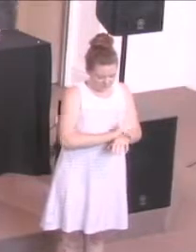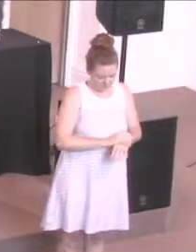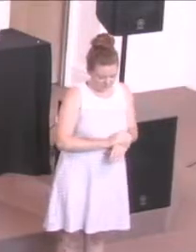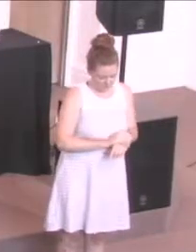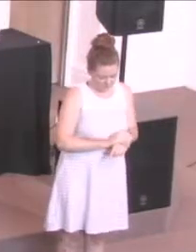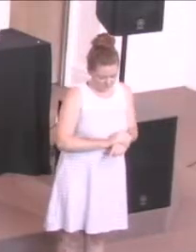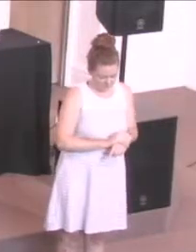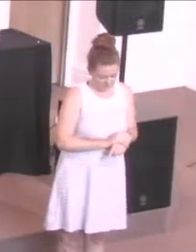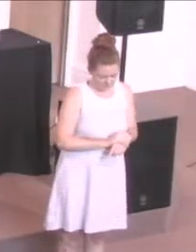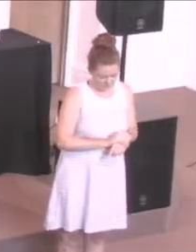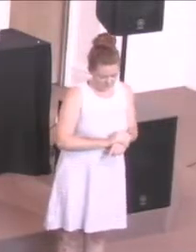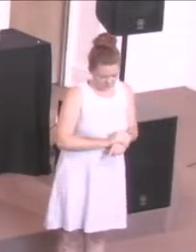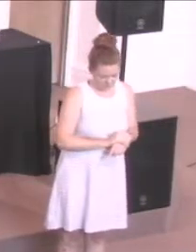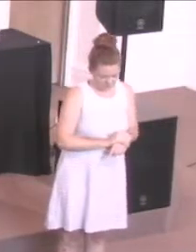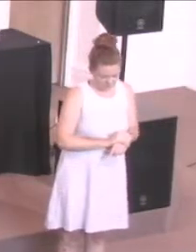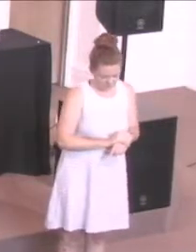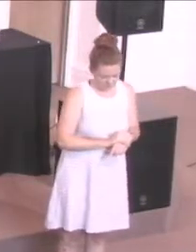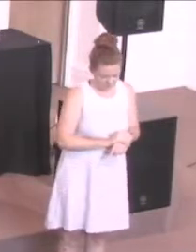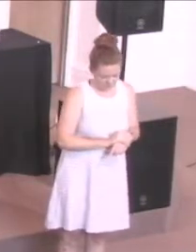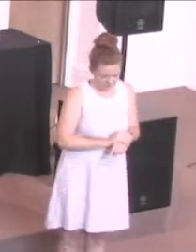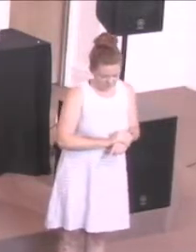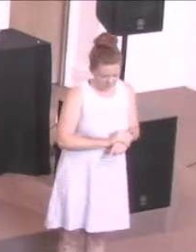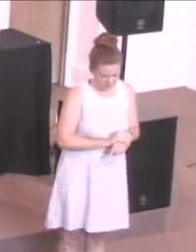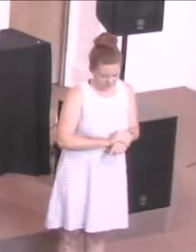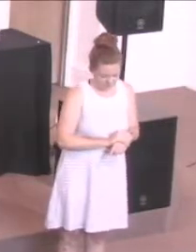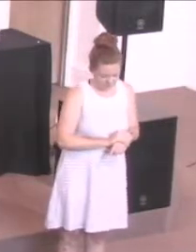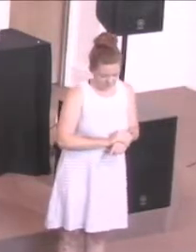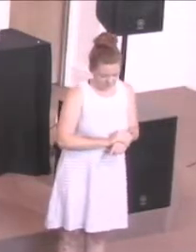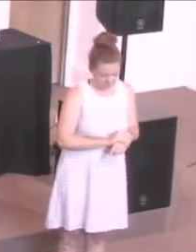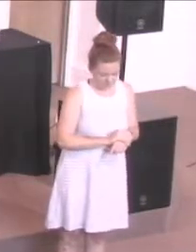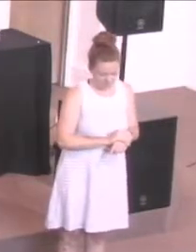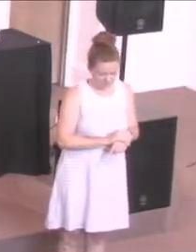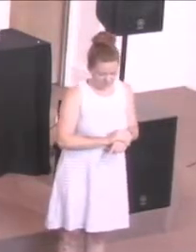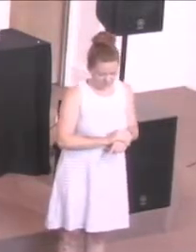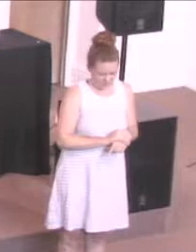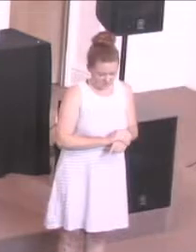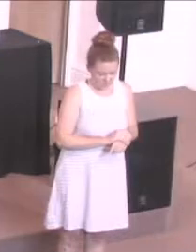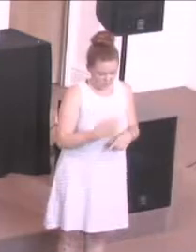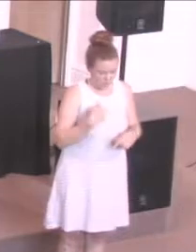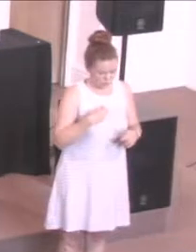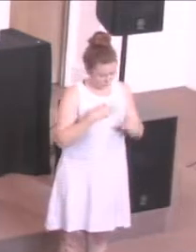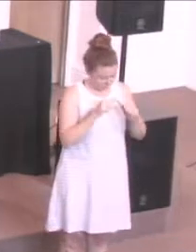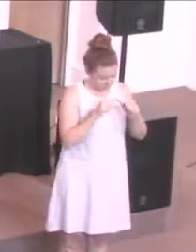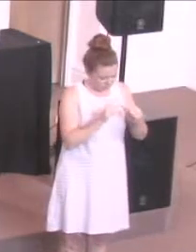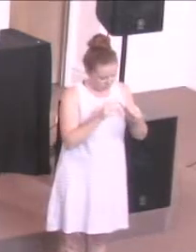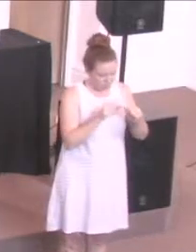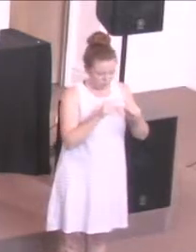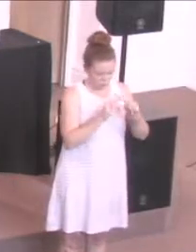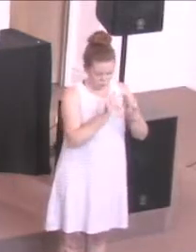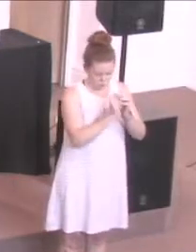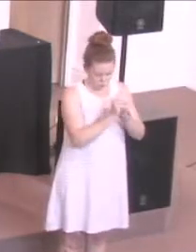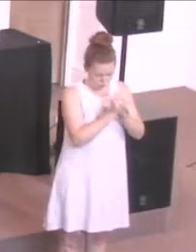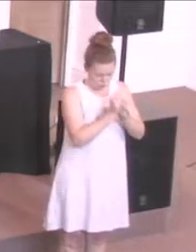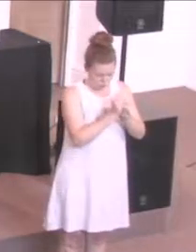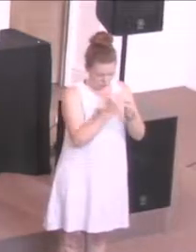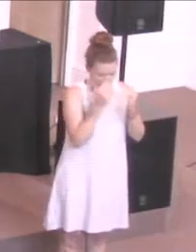I don't even want to say begin worship. I hope we're going to call this, Lord, tonight that we're continuing to worship.